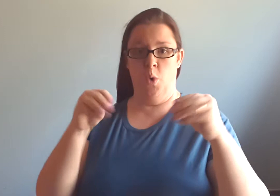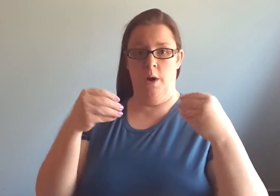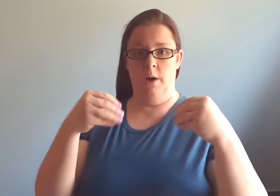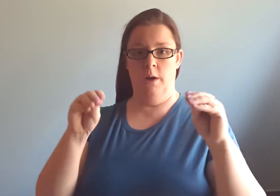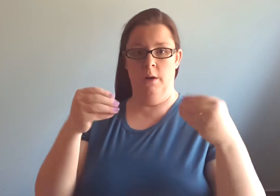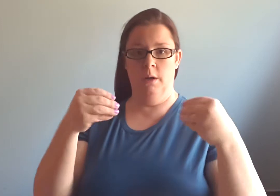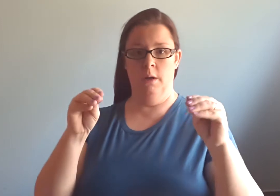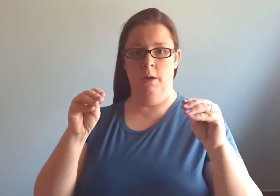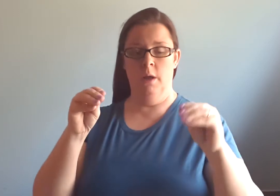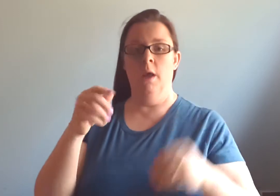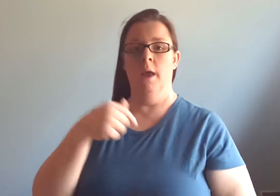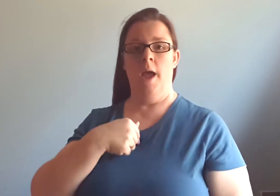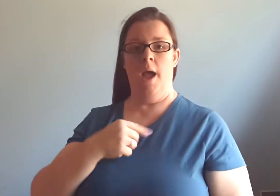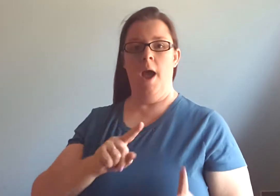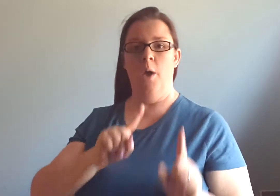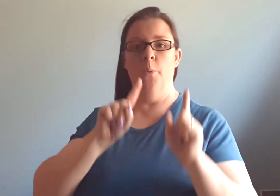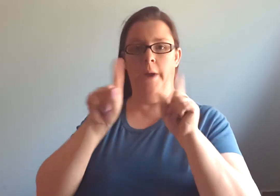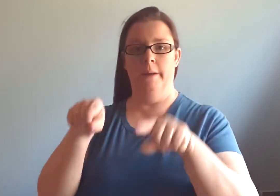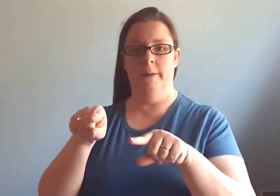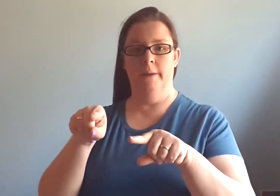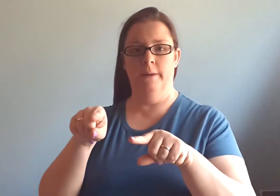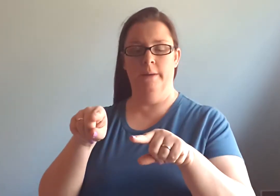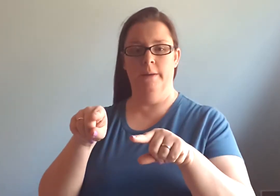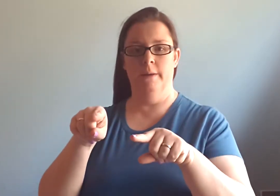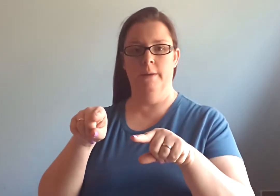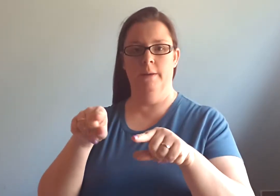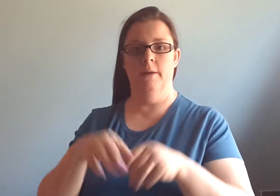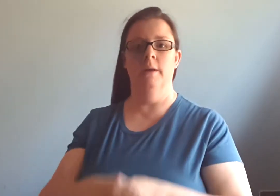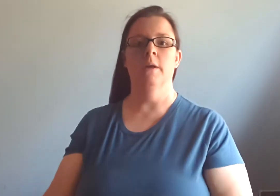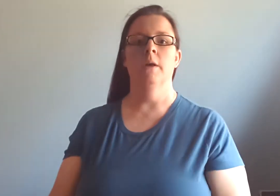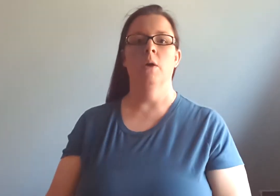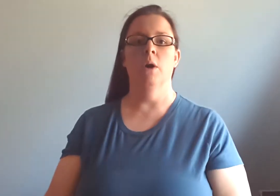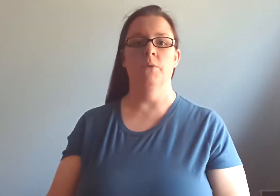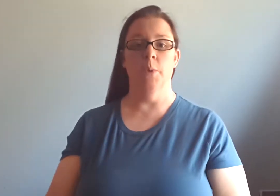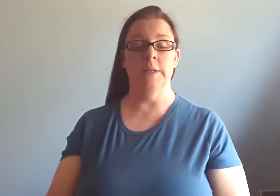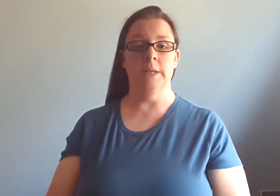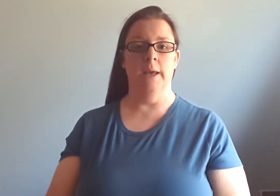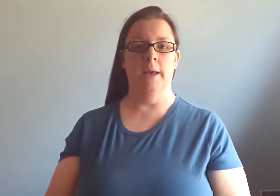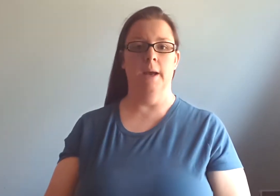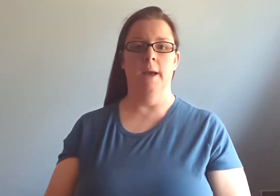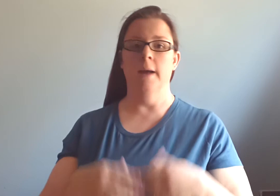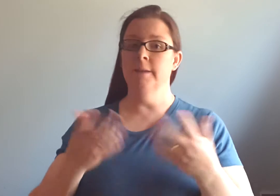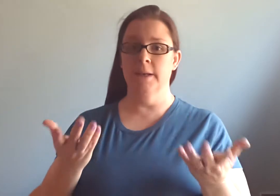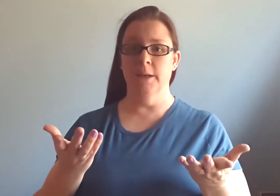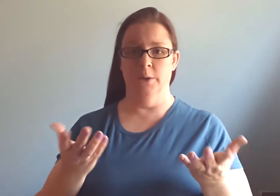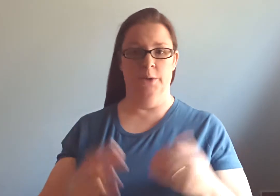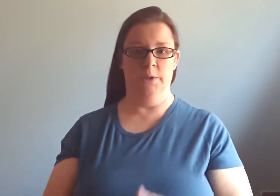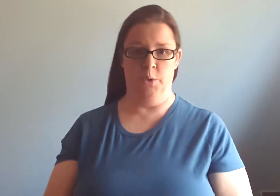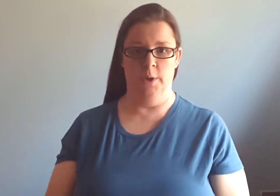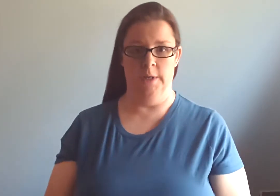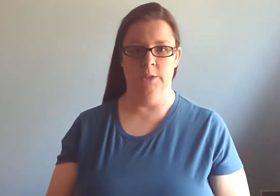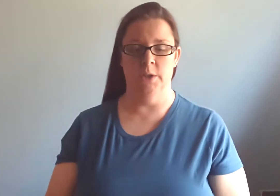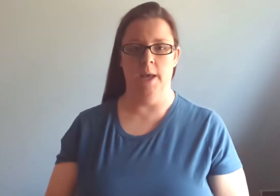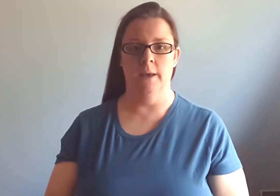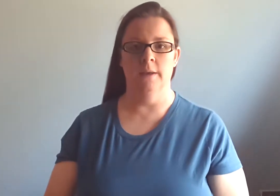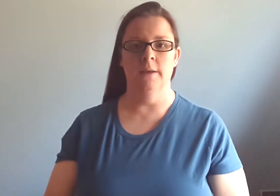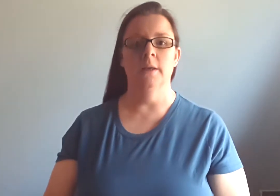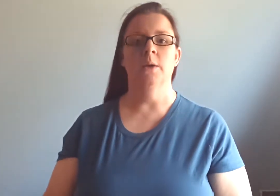store, I went. Or if you want to say, I didn't go to the store yesterday, you